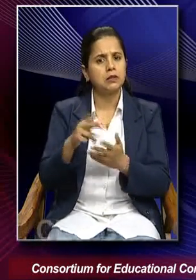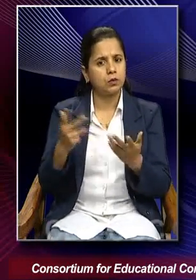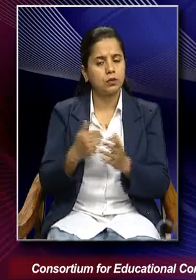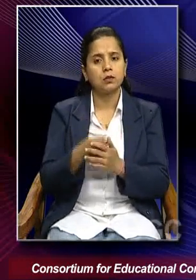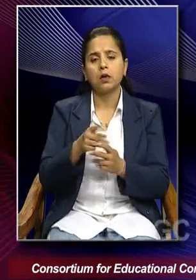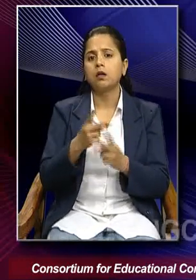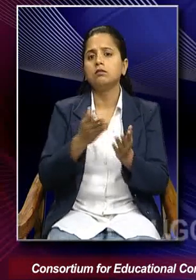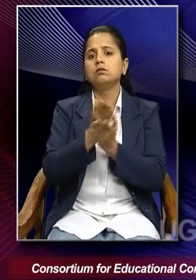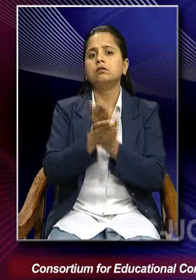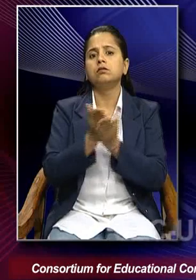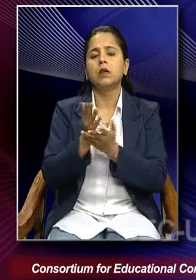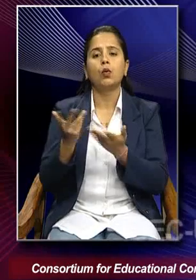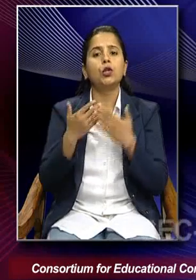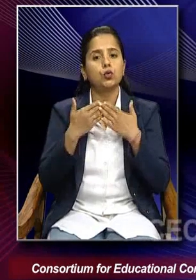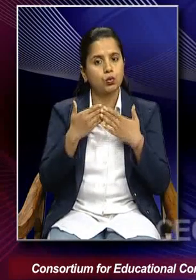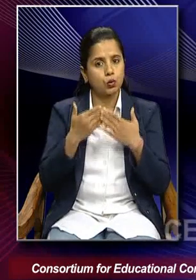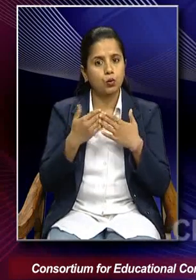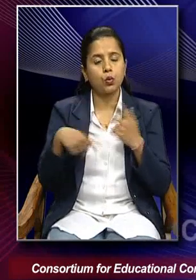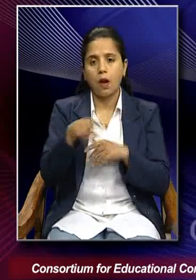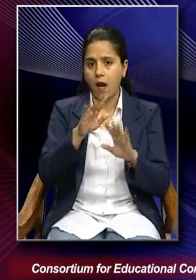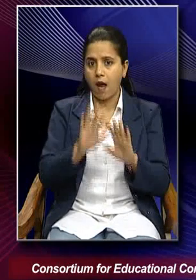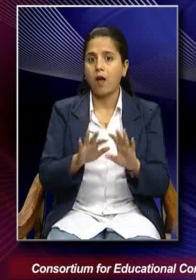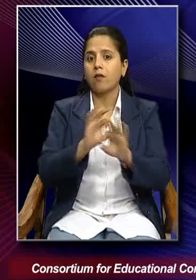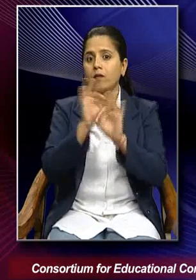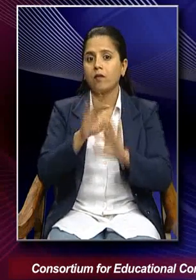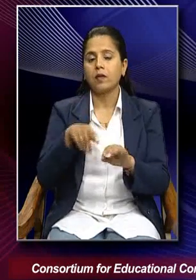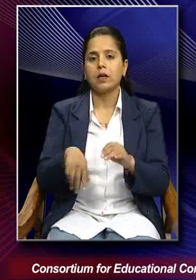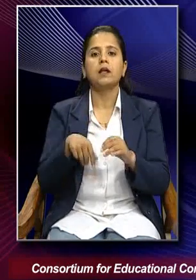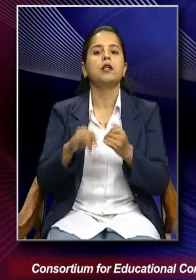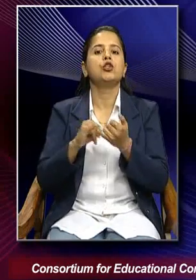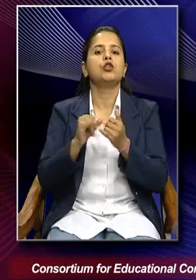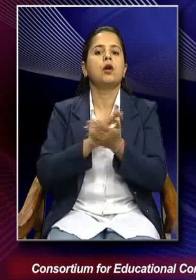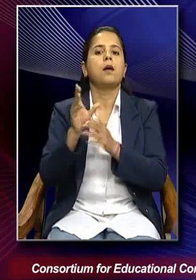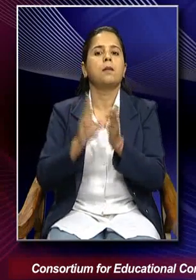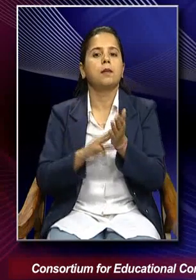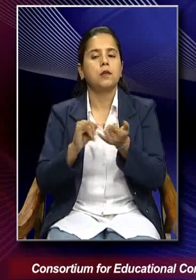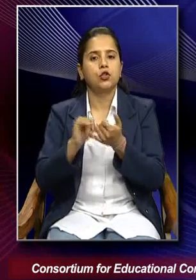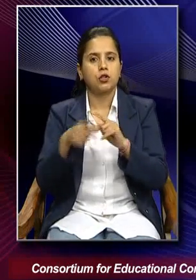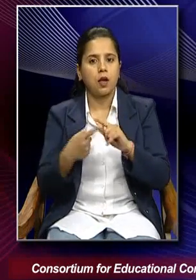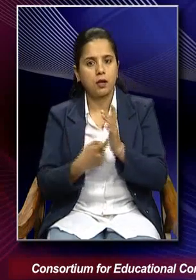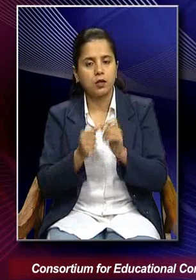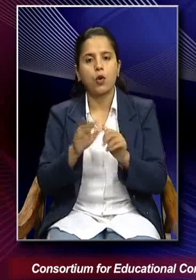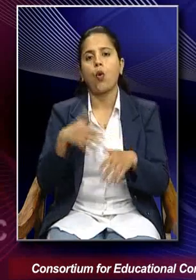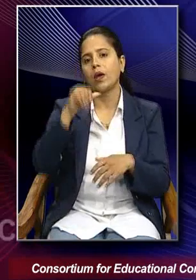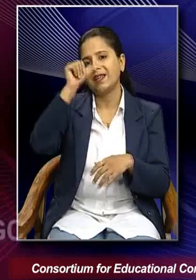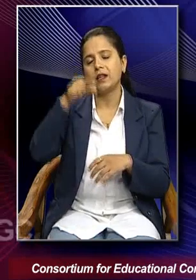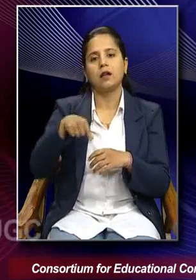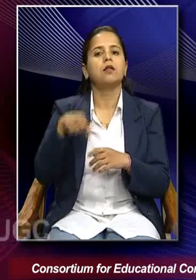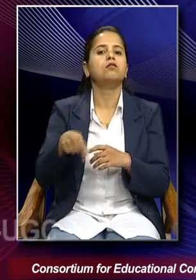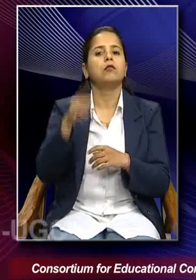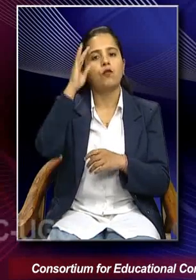the various schools that are there in Darshan Shastra or Indian philosophy. We